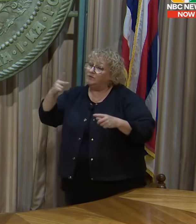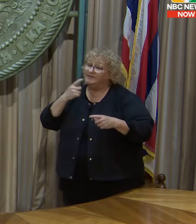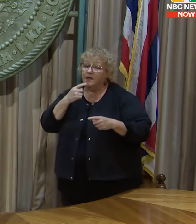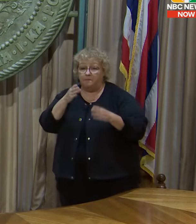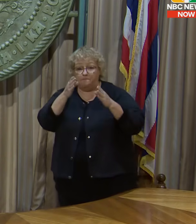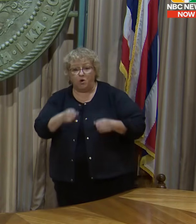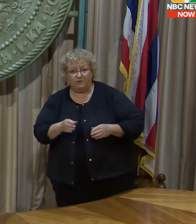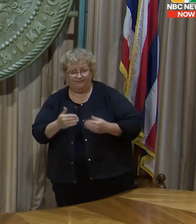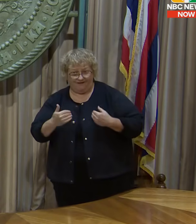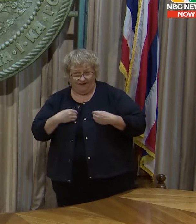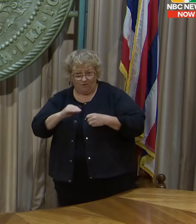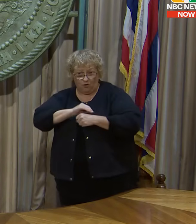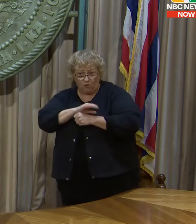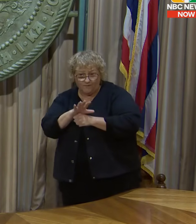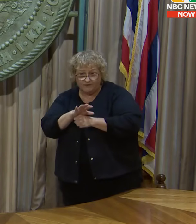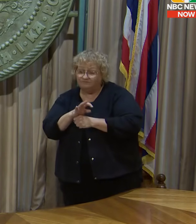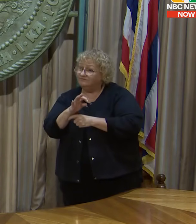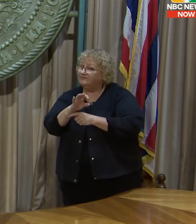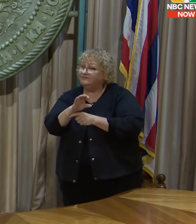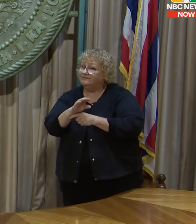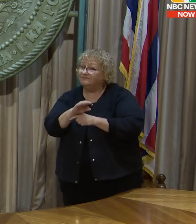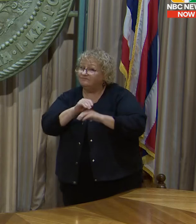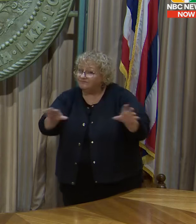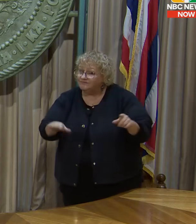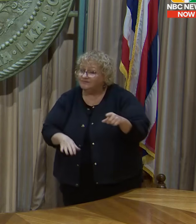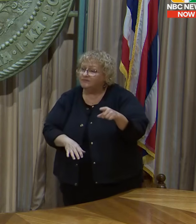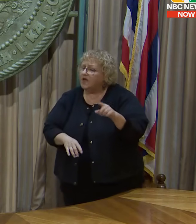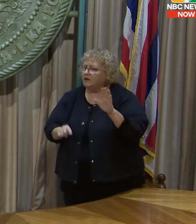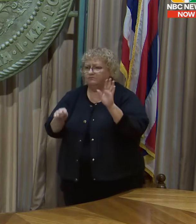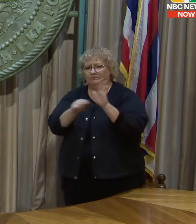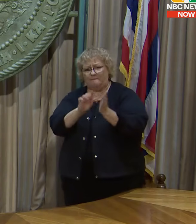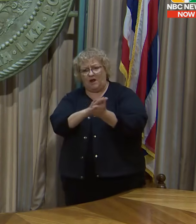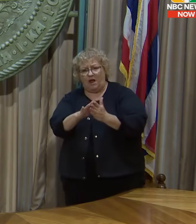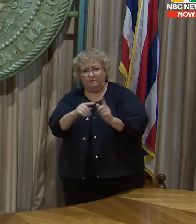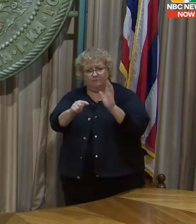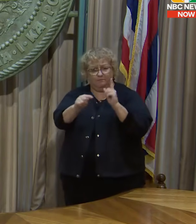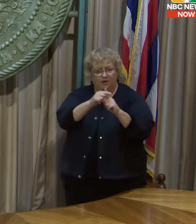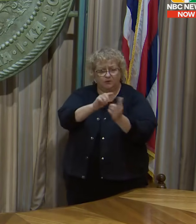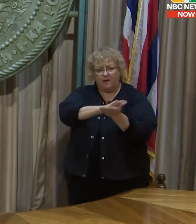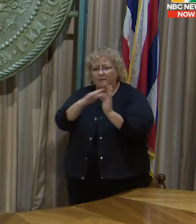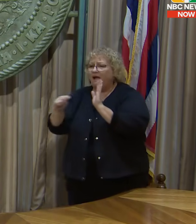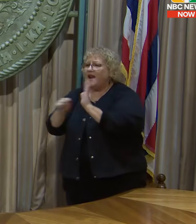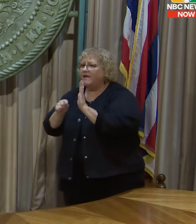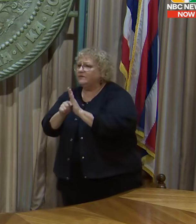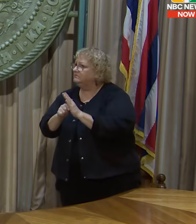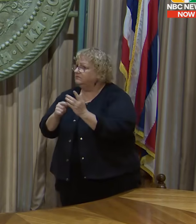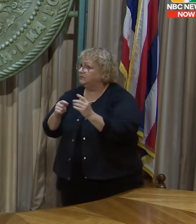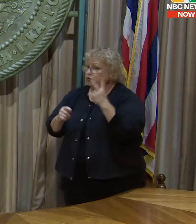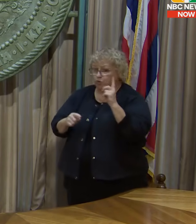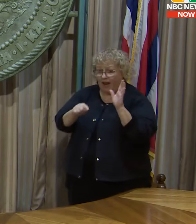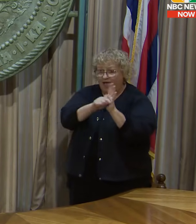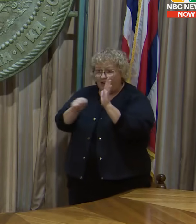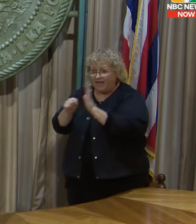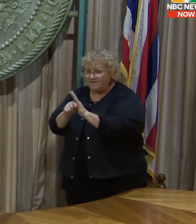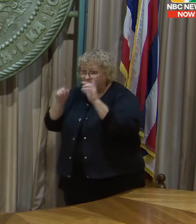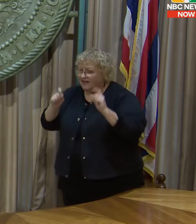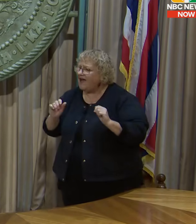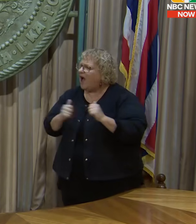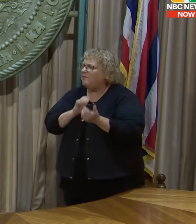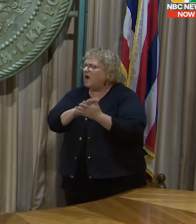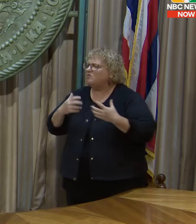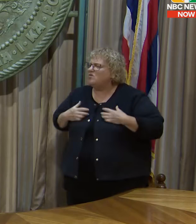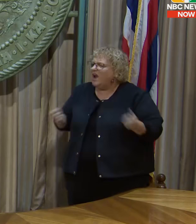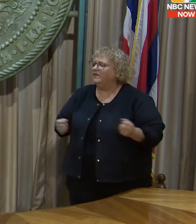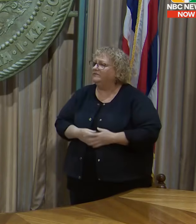Do they require 2 negative tests? That is being debated across the country, but up till now,